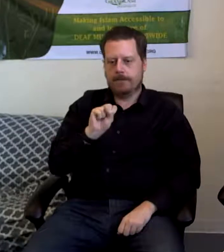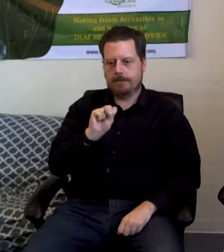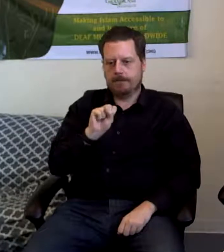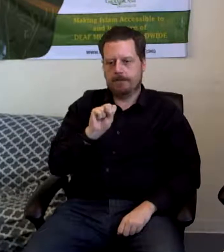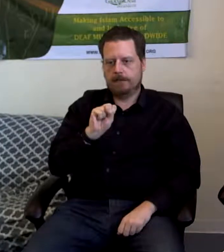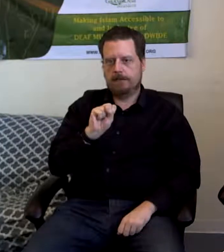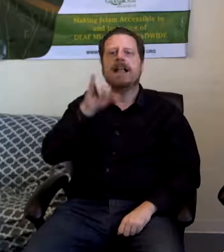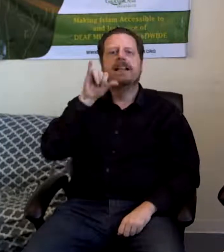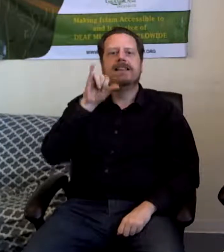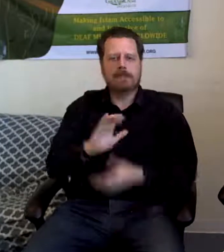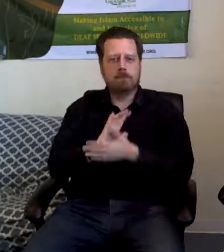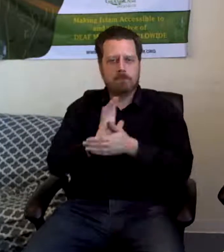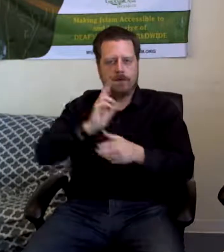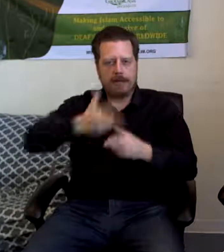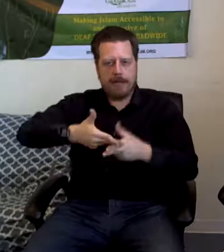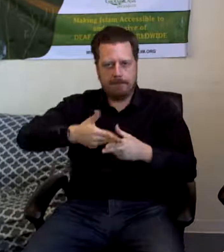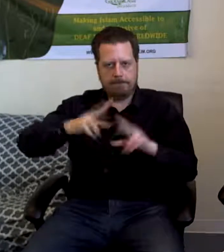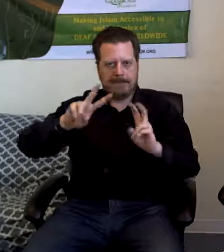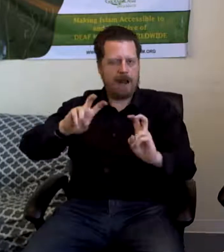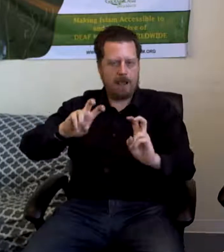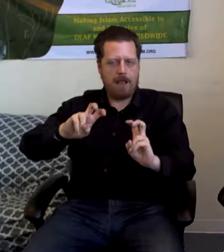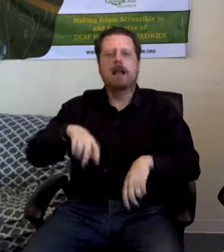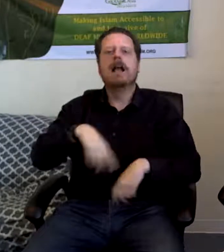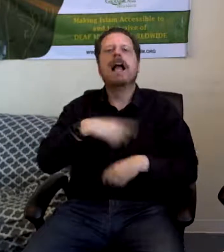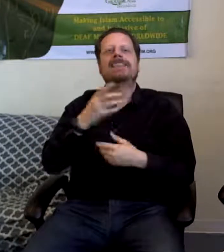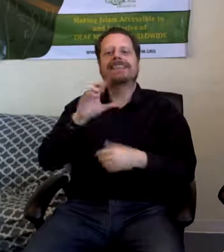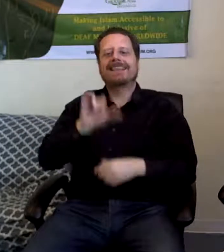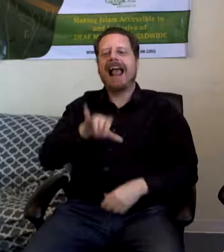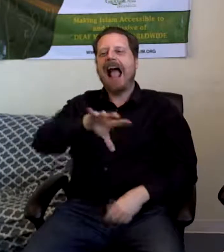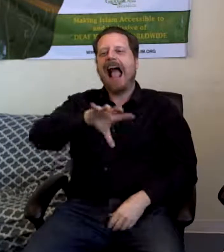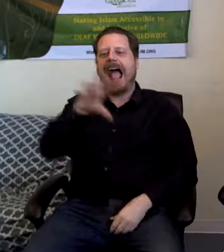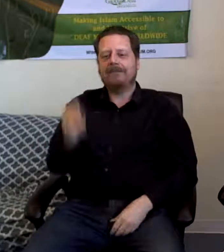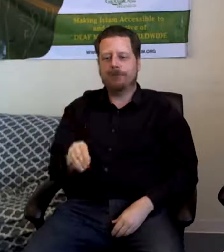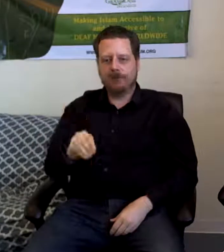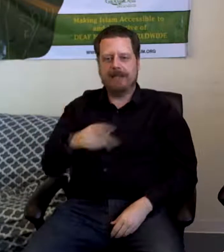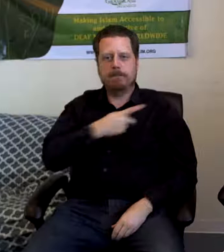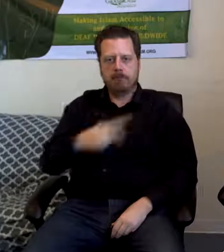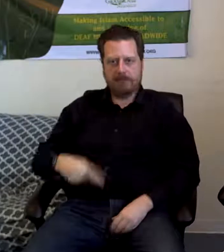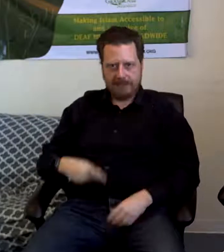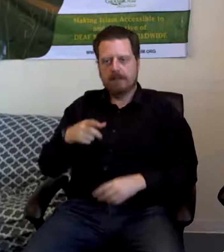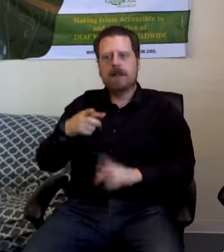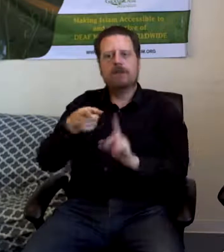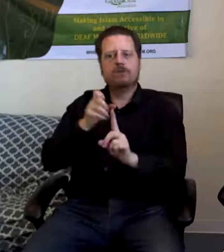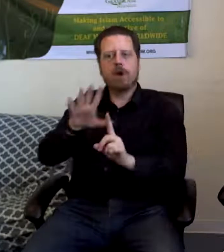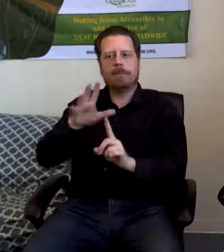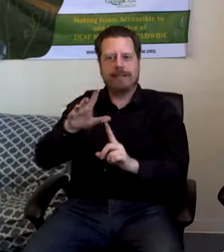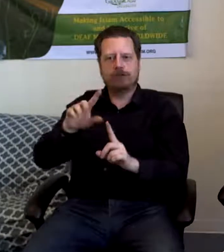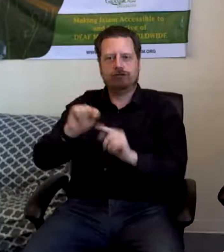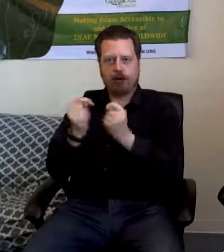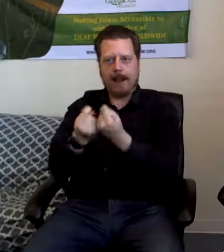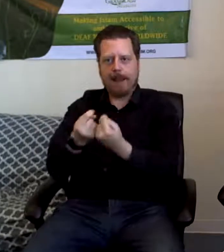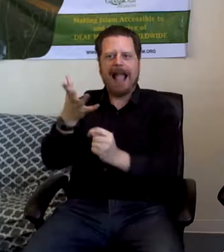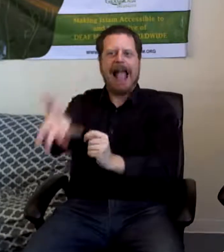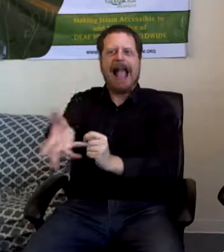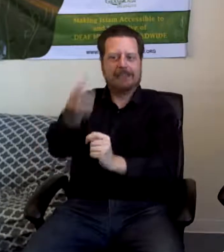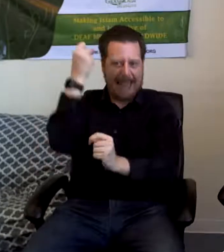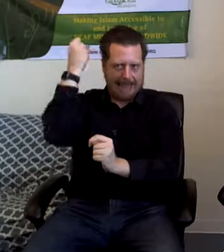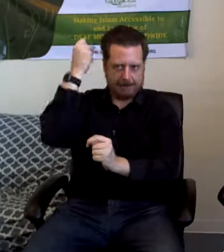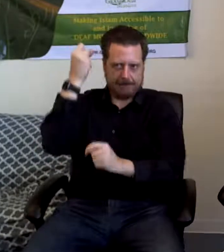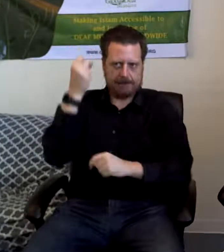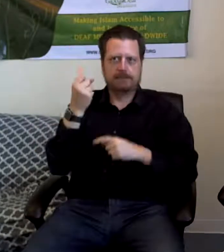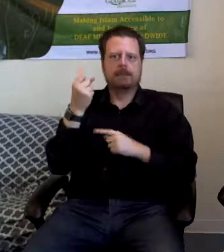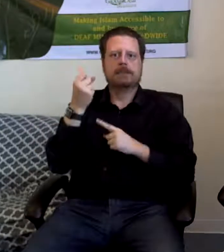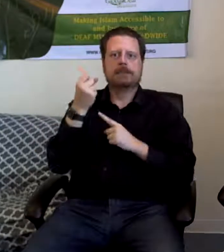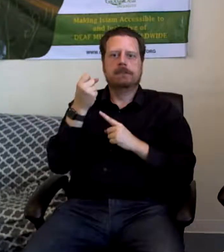an African prince who was kidnapped from his tribe, maybe among other slaves as